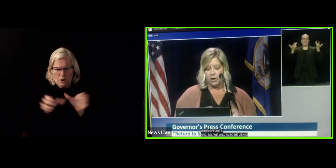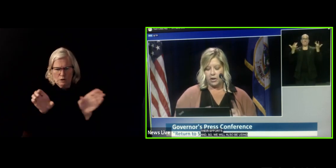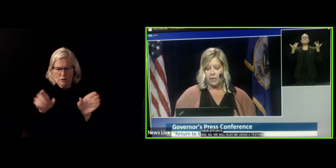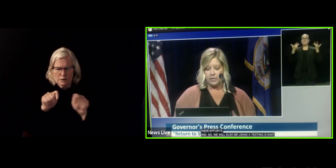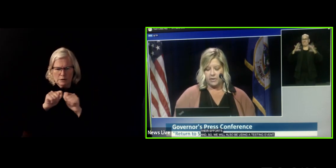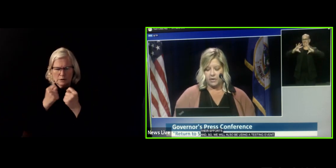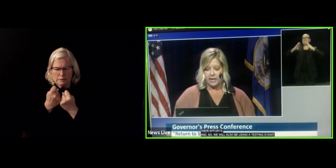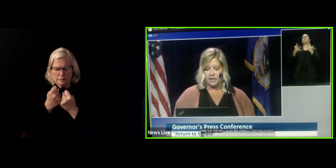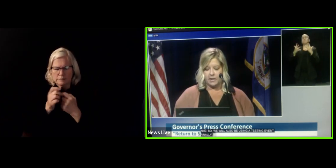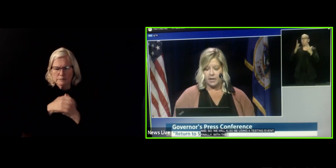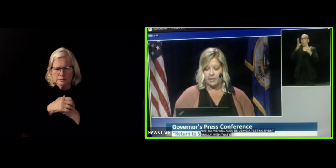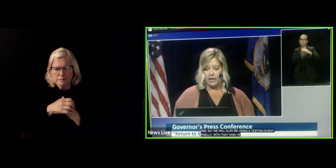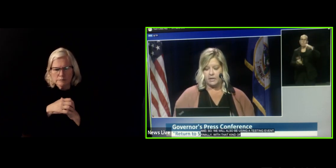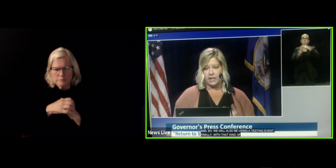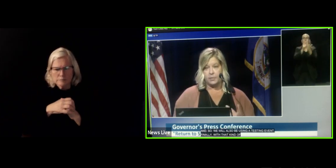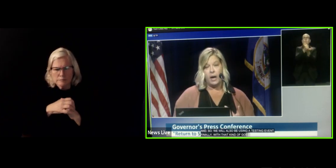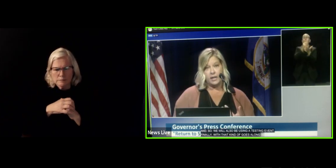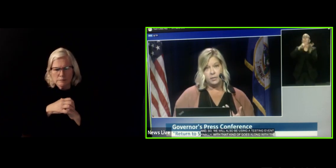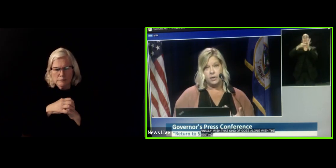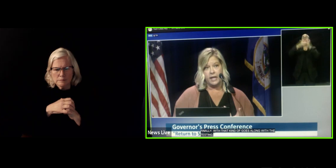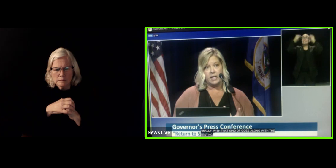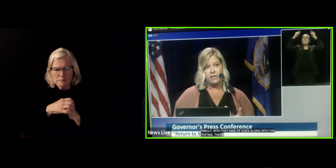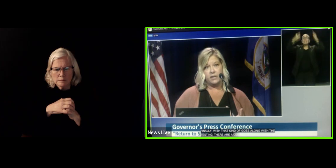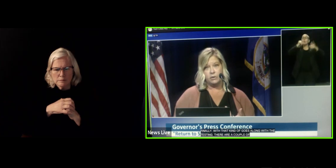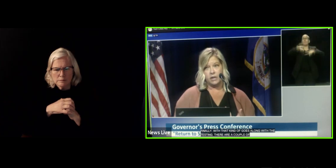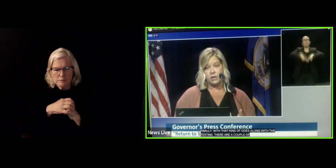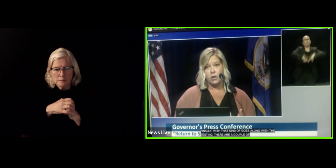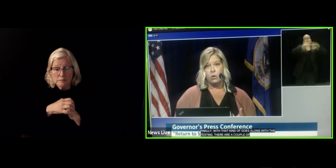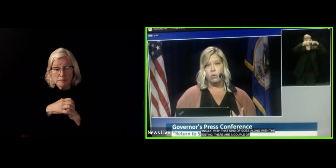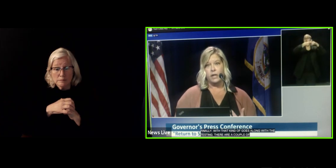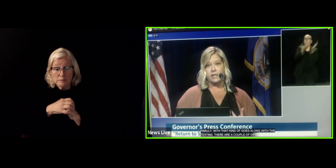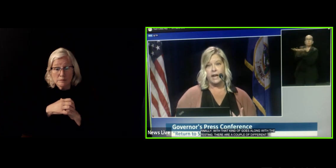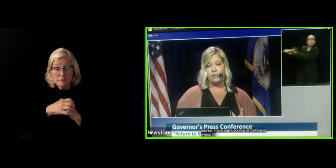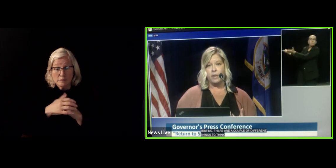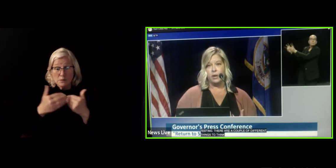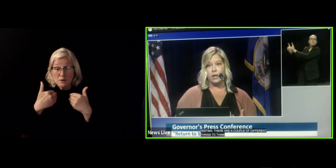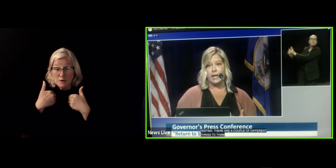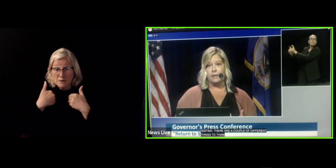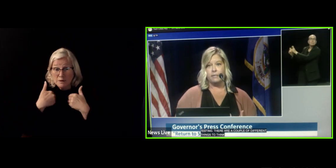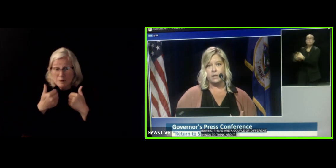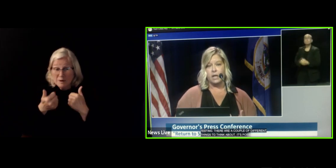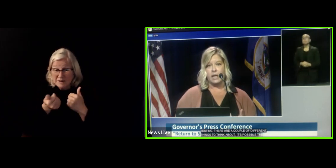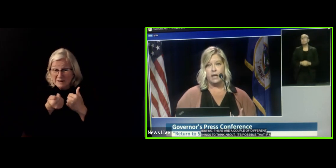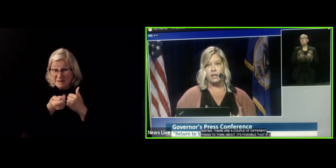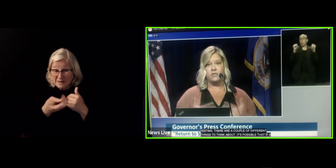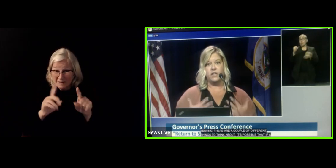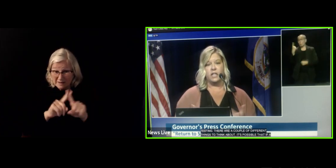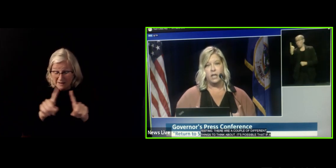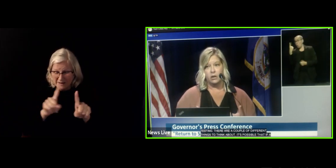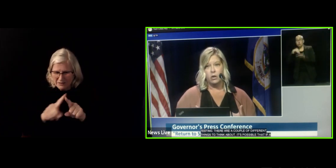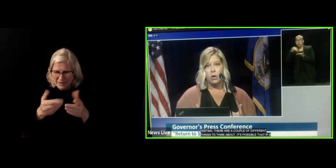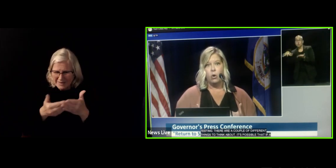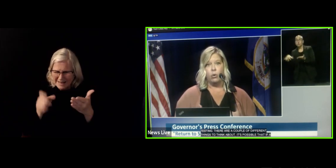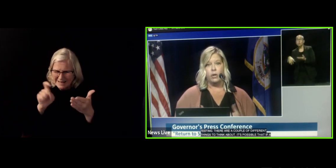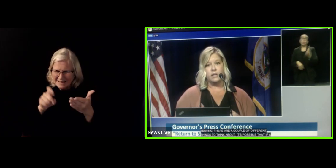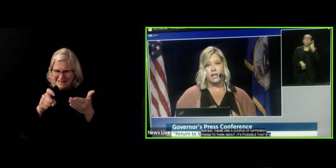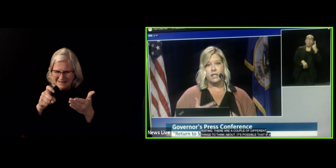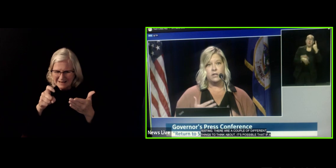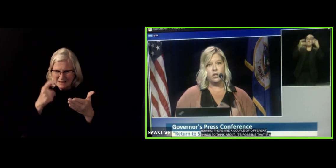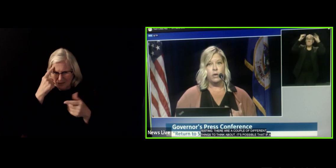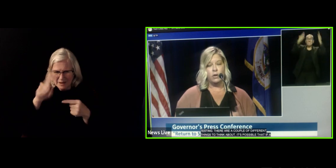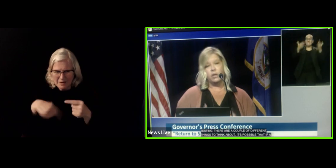are a couple of different things to think about. Is this possible that if a student or a staff member is feeling ill, or